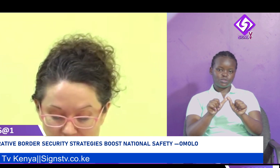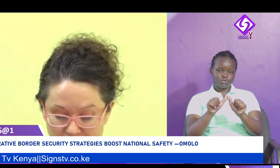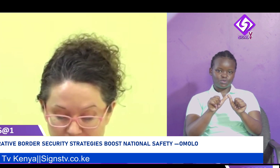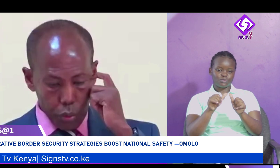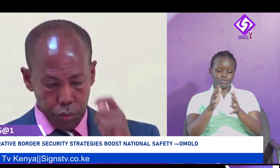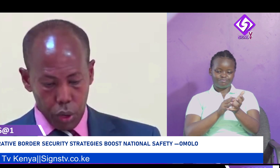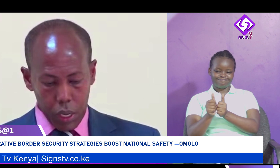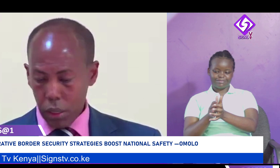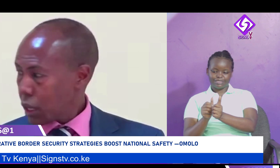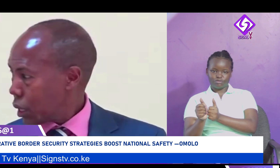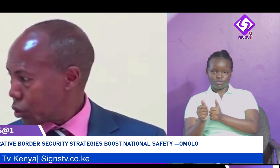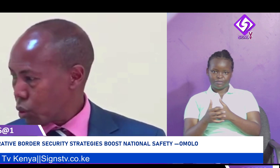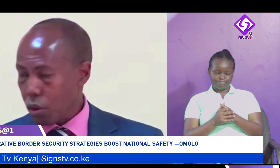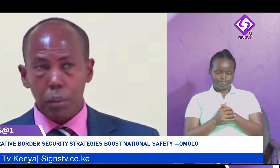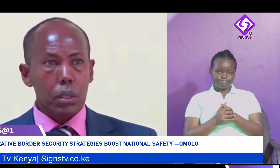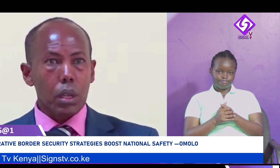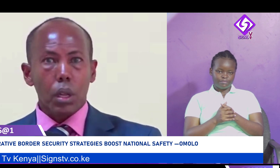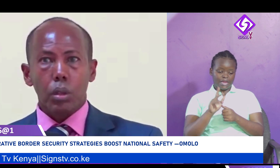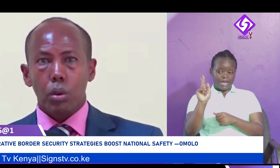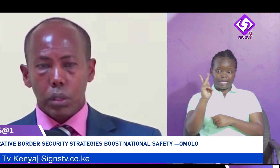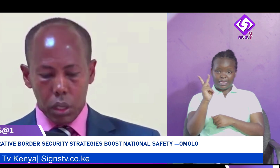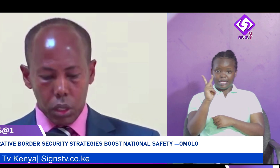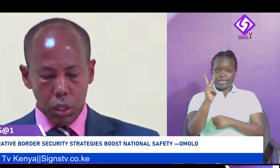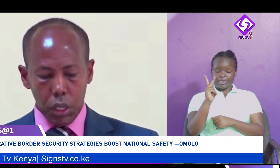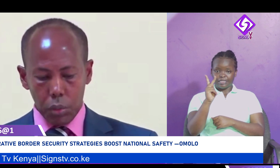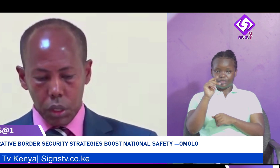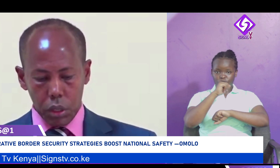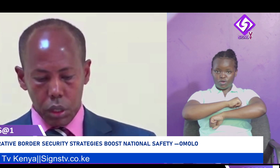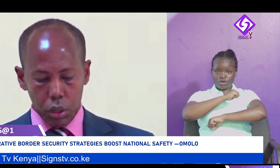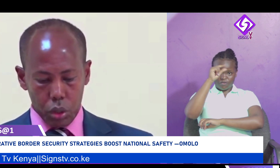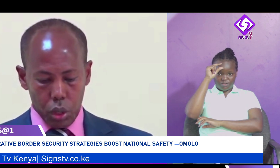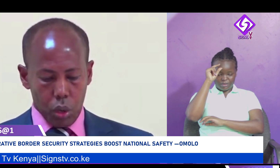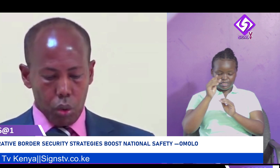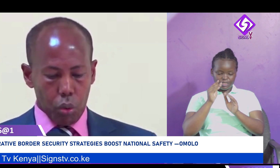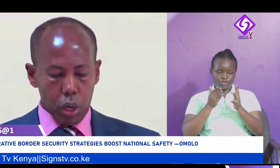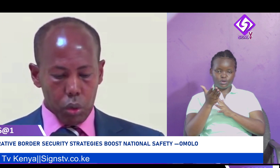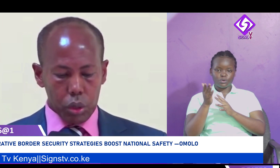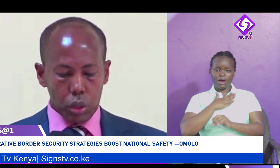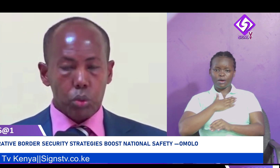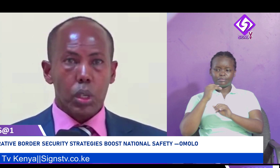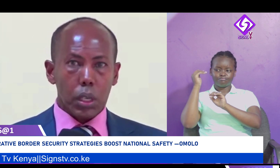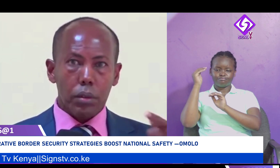flows. For us at the Kenya School of Government, through our Security Management Institute, we will continue to